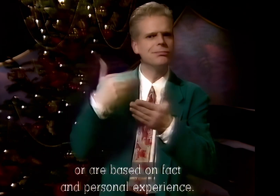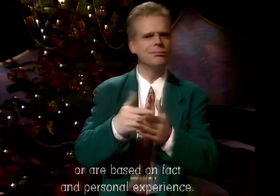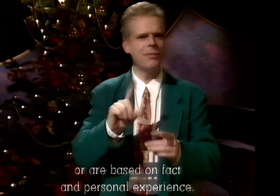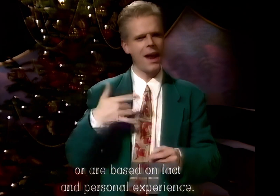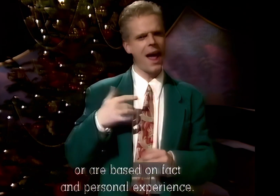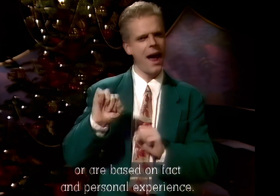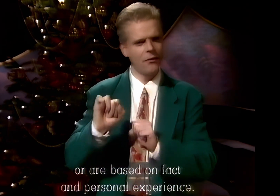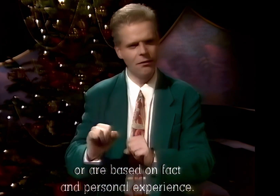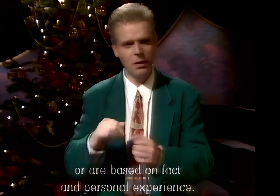experiences.